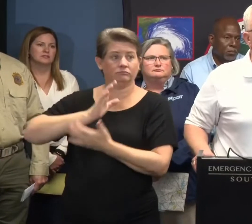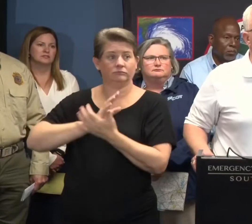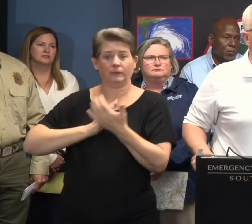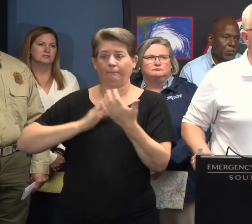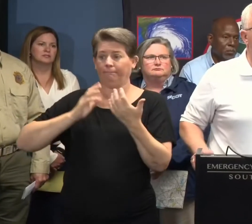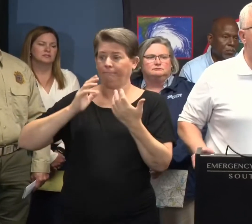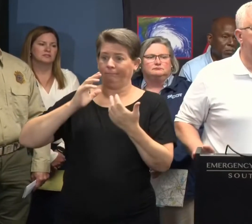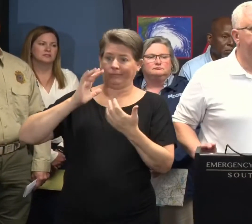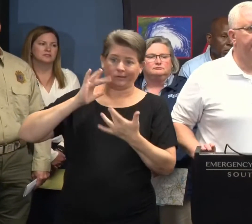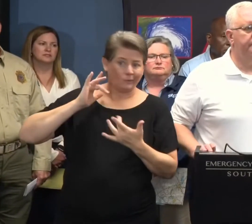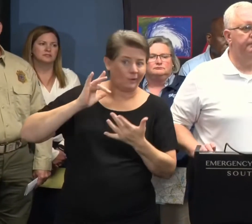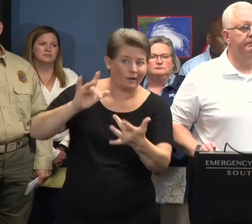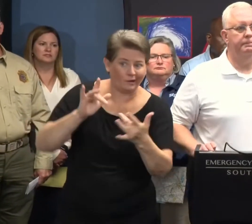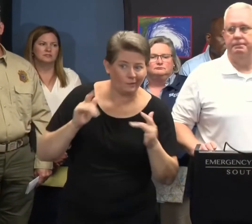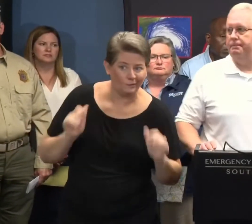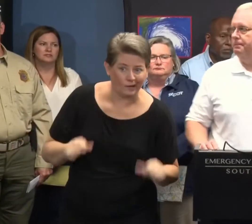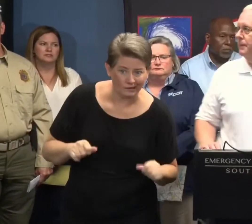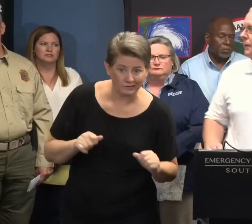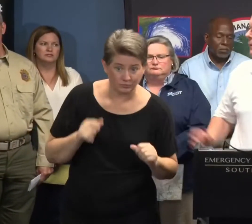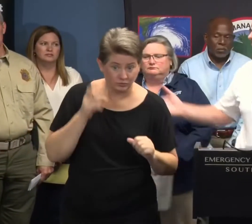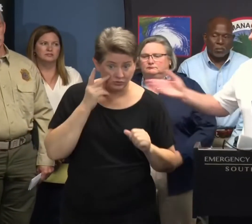any activity and things of that nature?